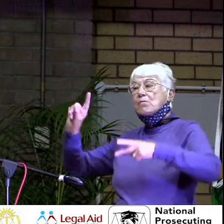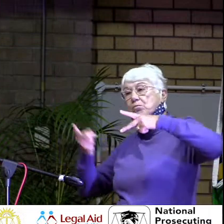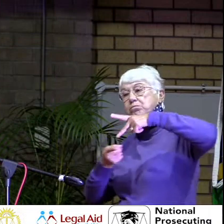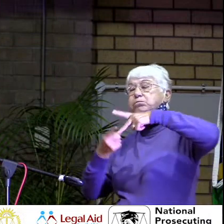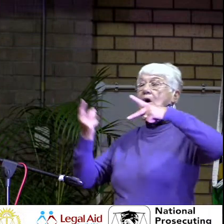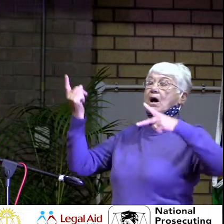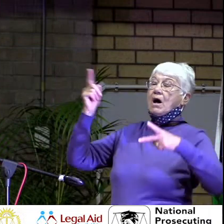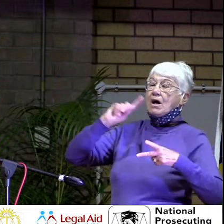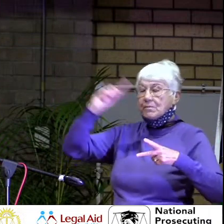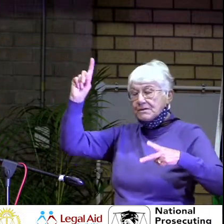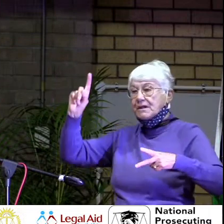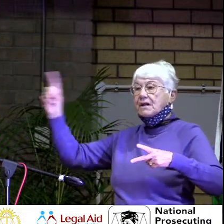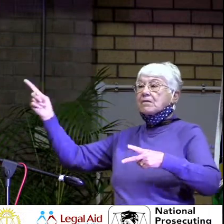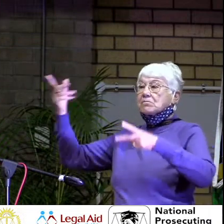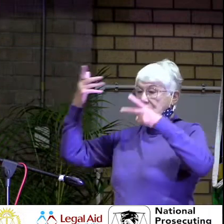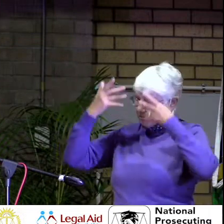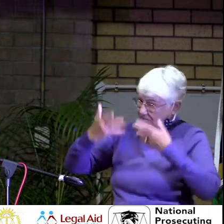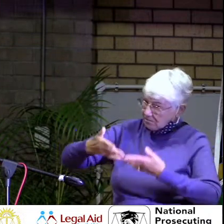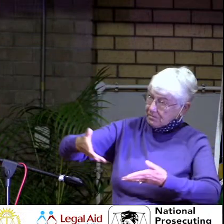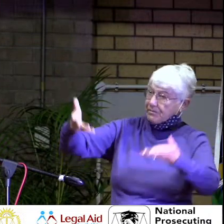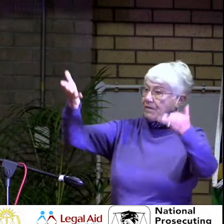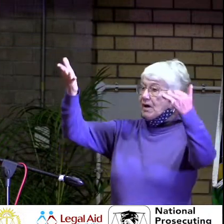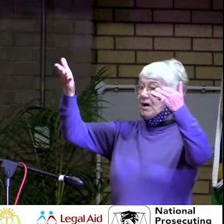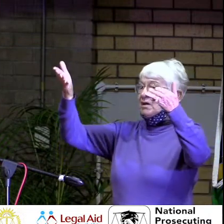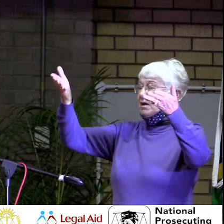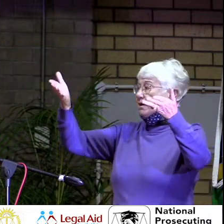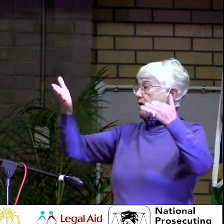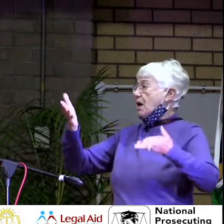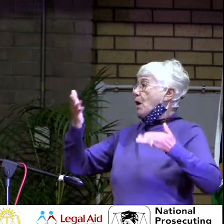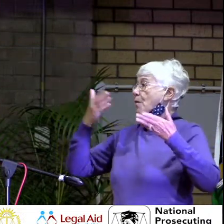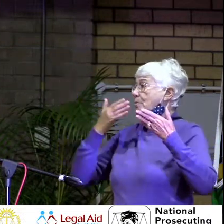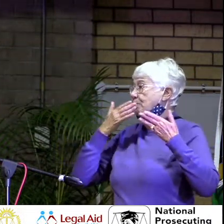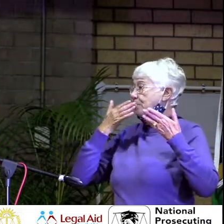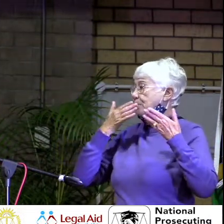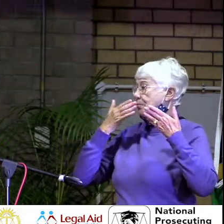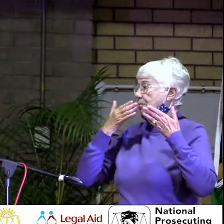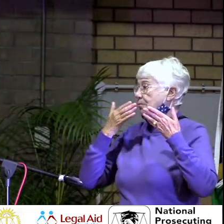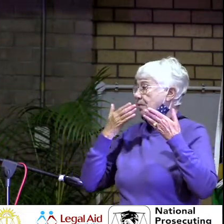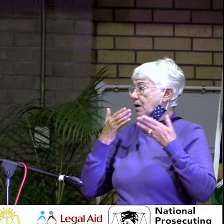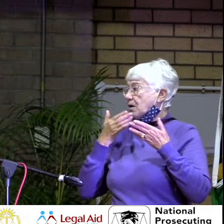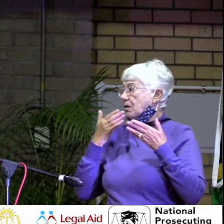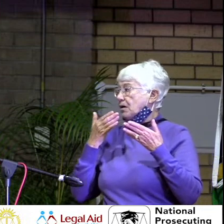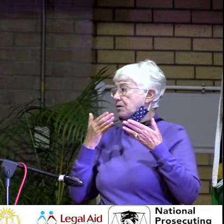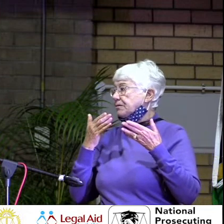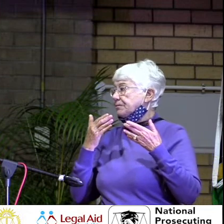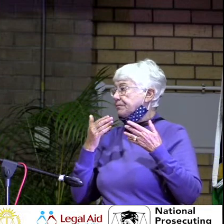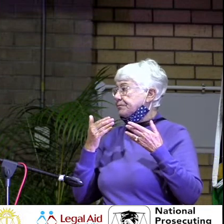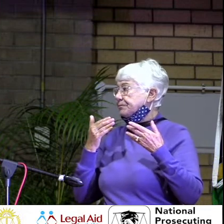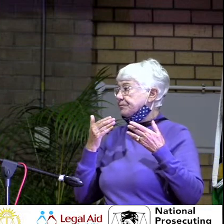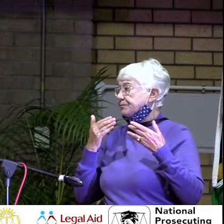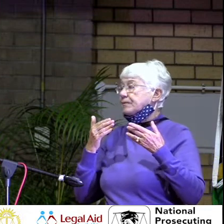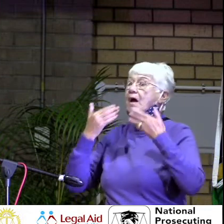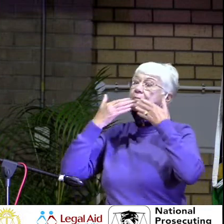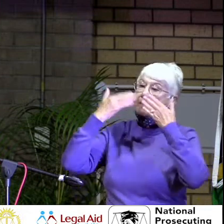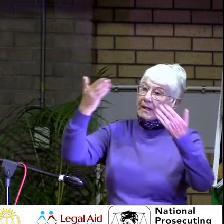will be presenting the budget vote speech. Please, mlaleleni,